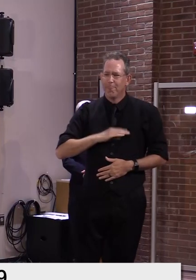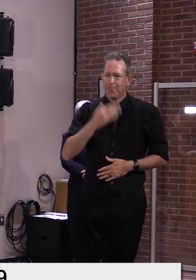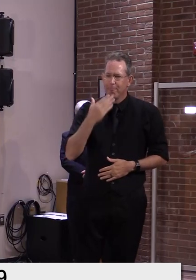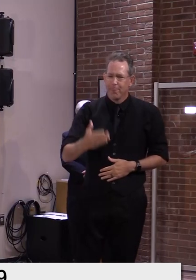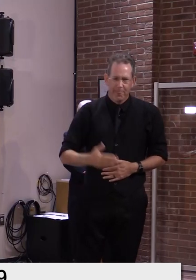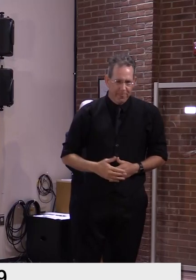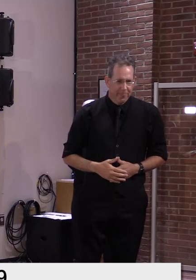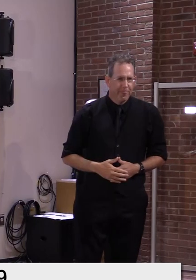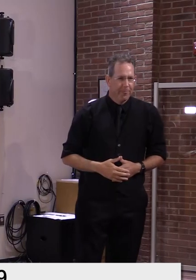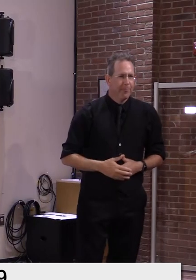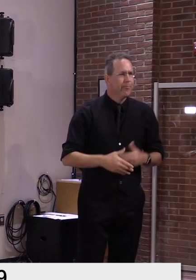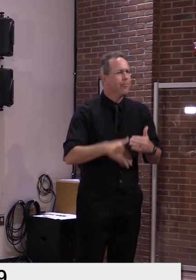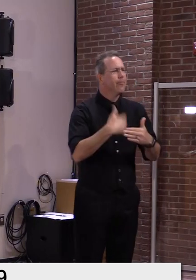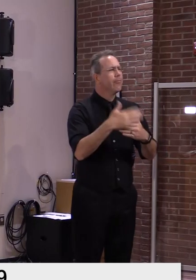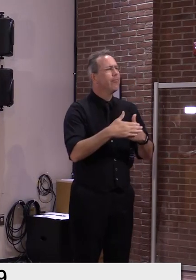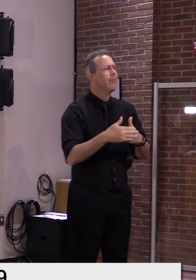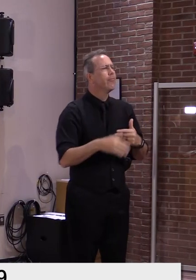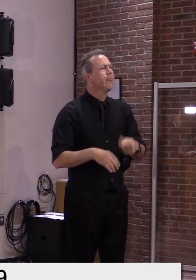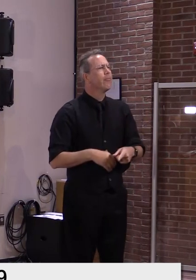Leah, VPR?